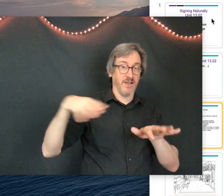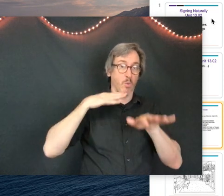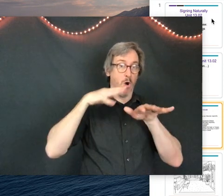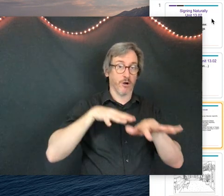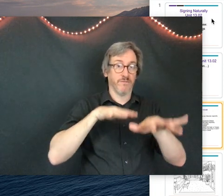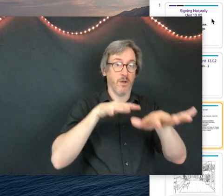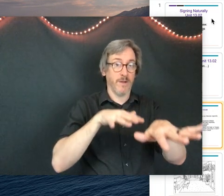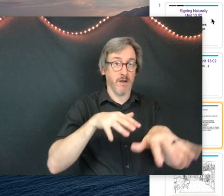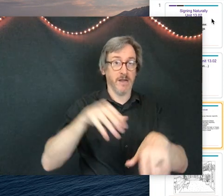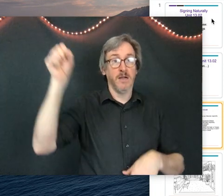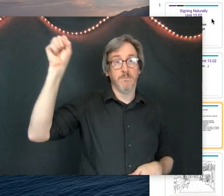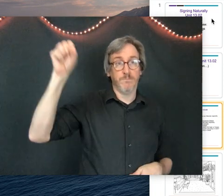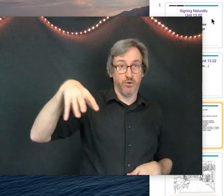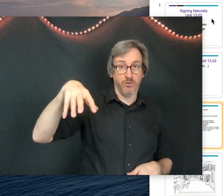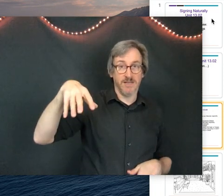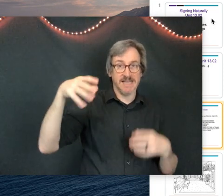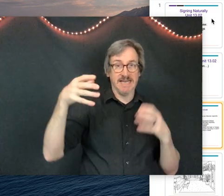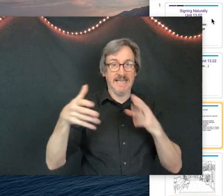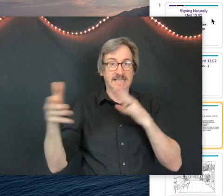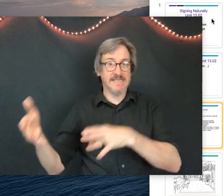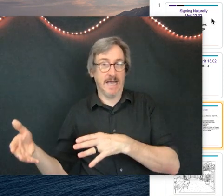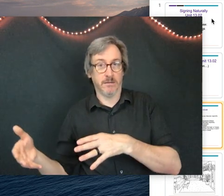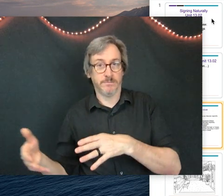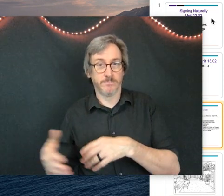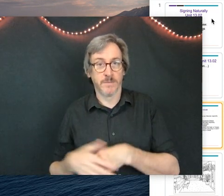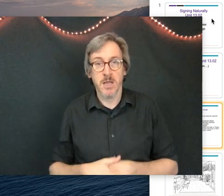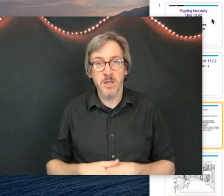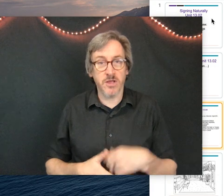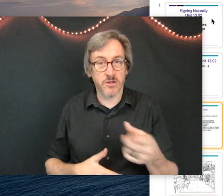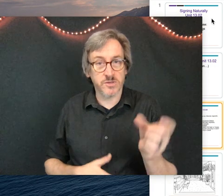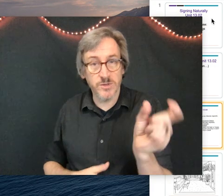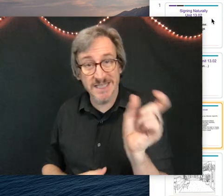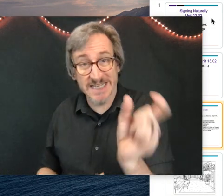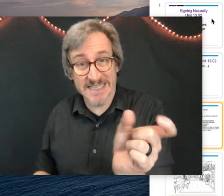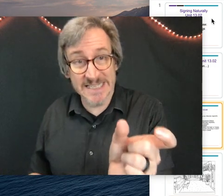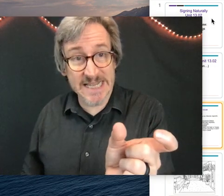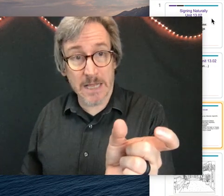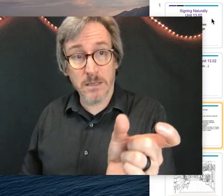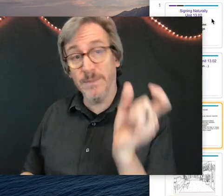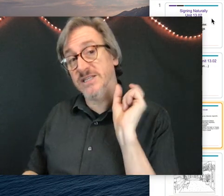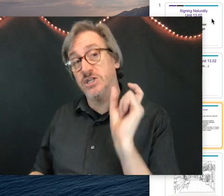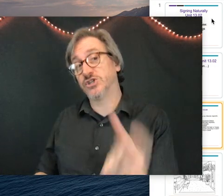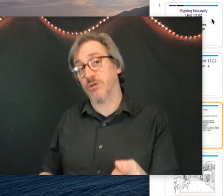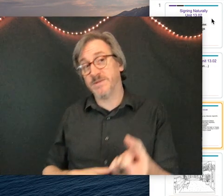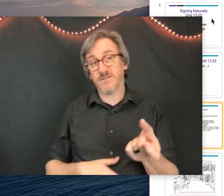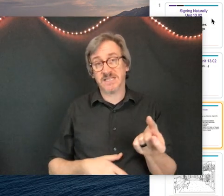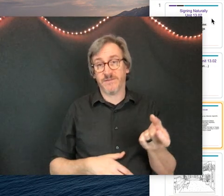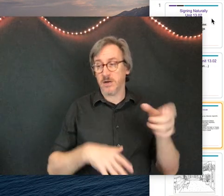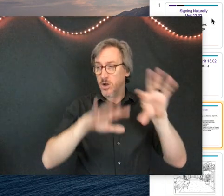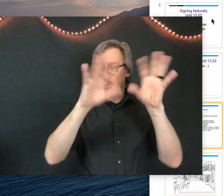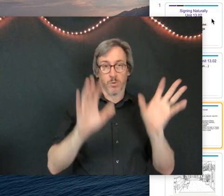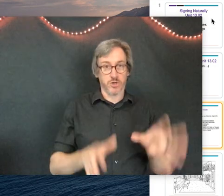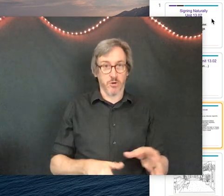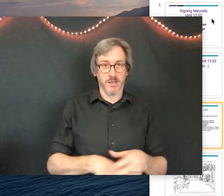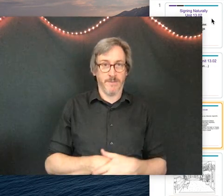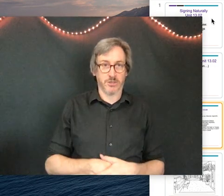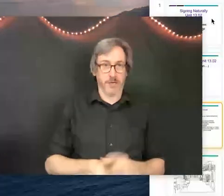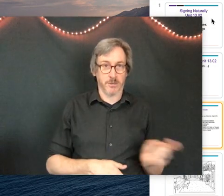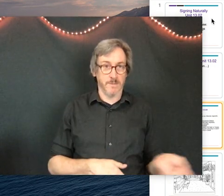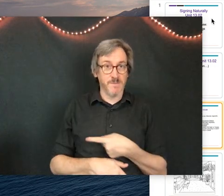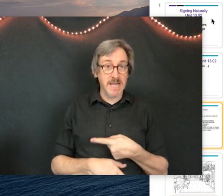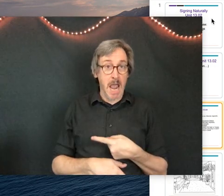kind of like water flowing, right? That's an ECL. The other is when you see the DCL, means a descriptive classifier, where we're drawing